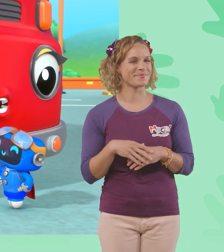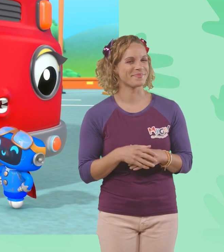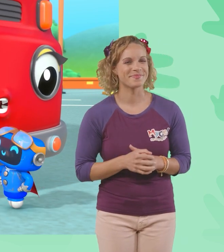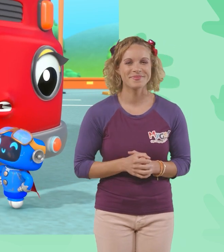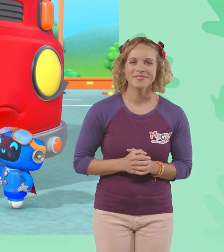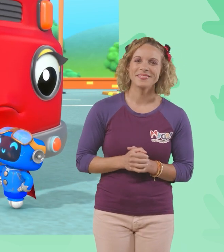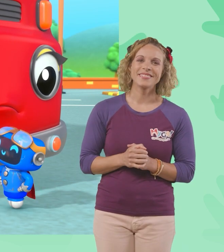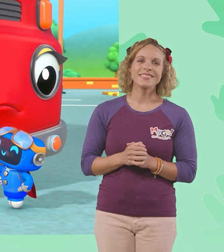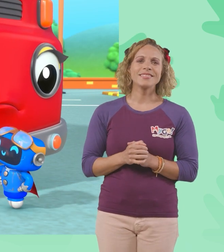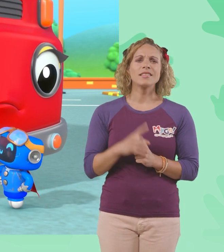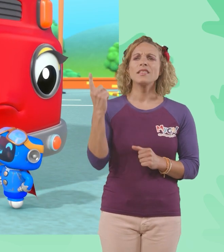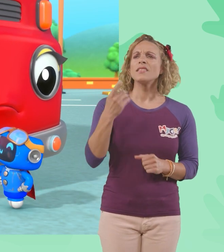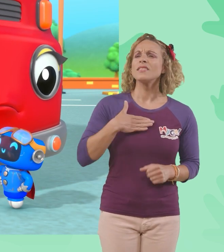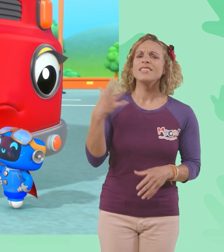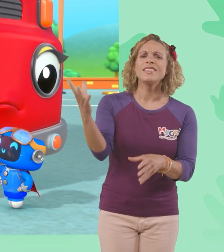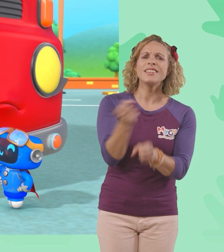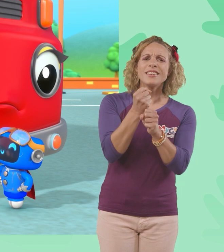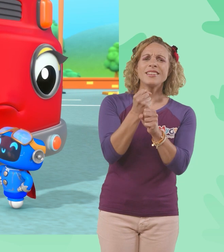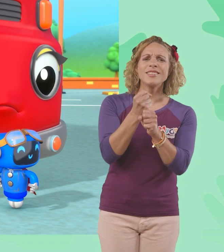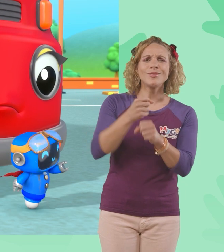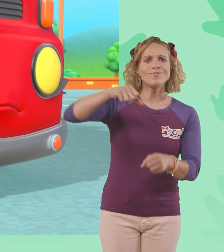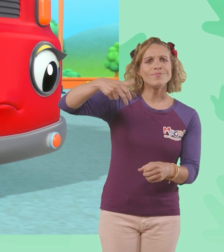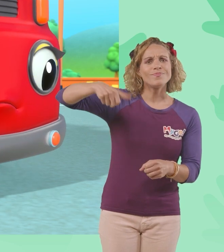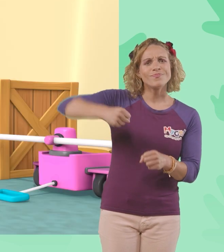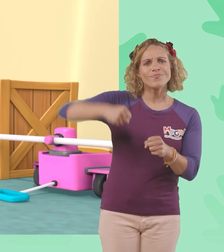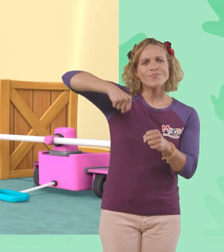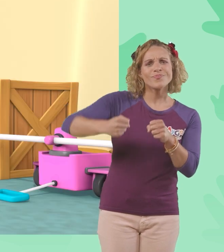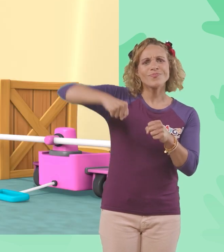Oh, Blue. Could someone get the car jack, please?